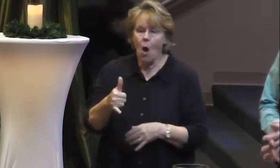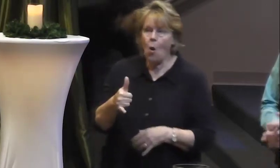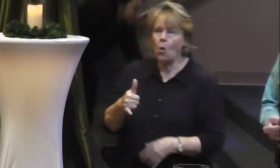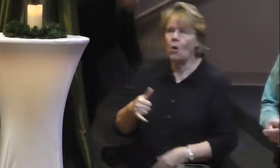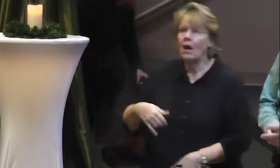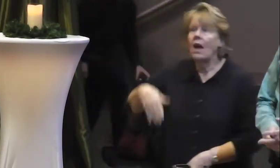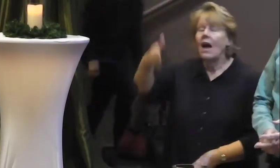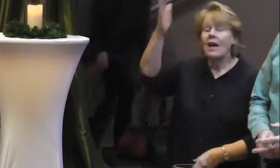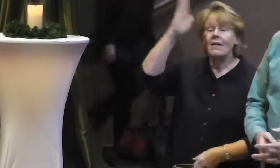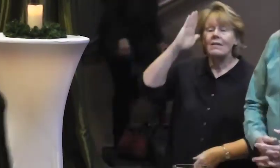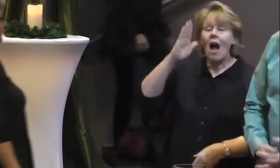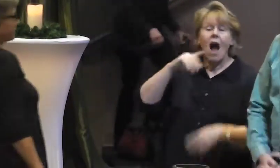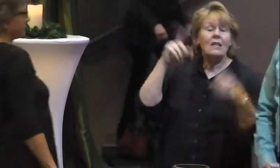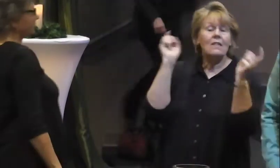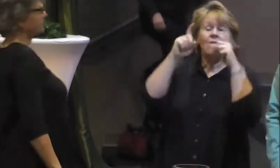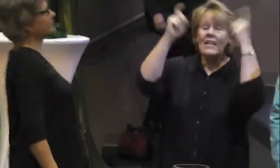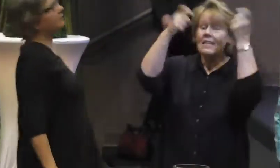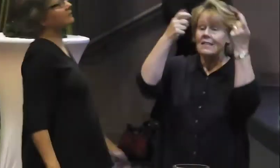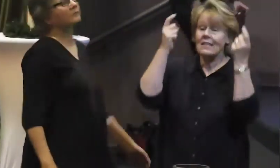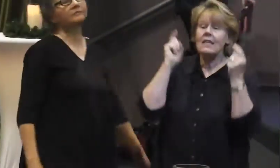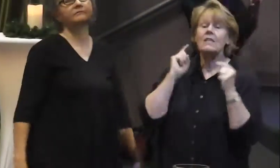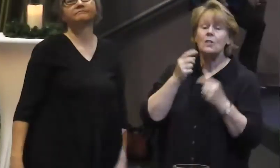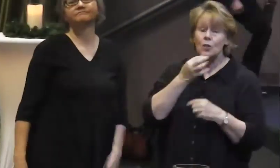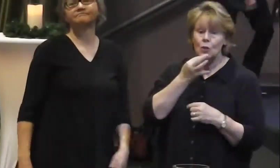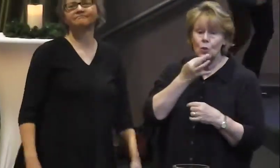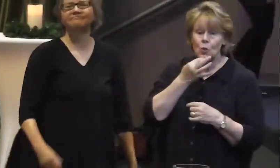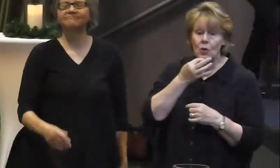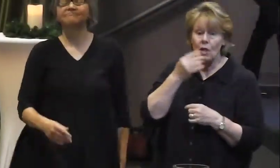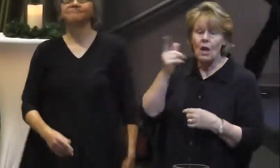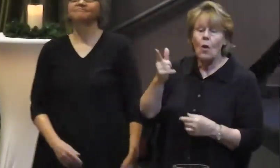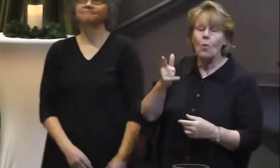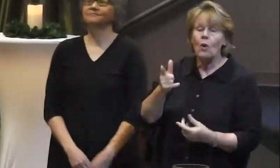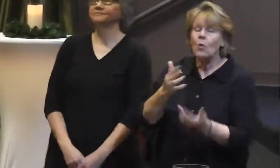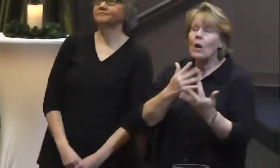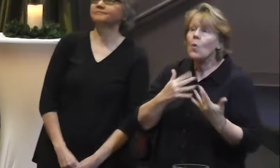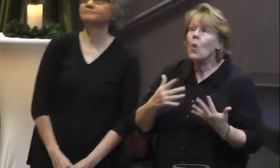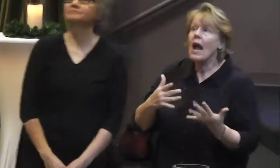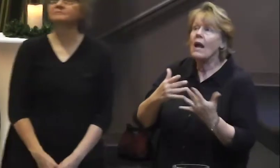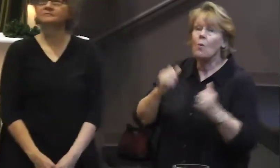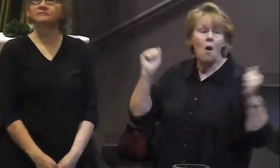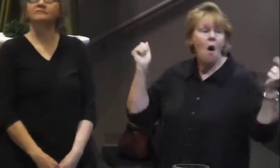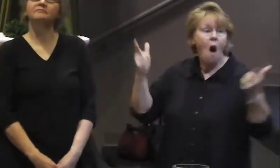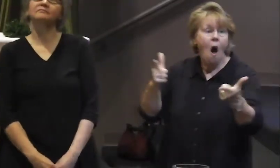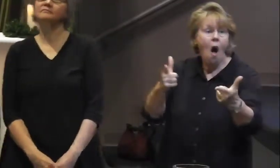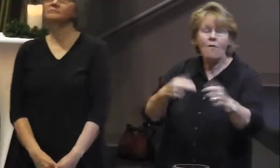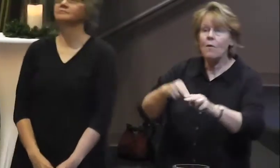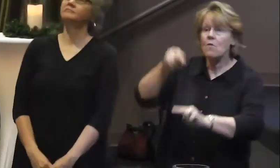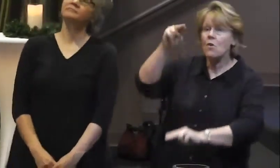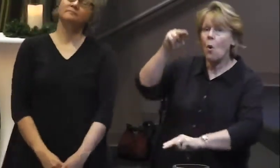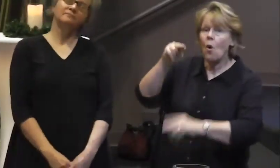God's banquet is coming. The time we await, when all will gather from north, east, west, and